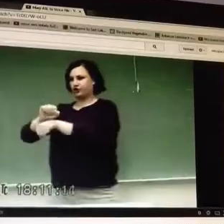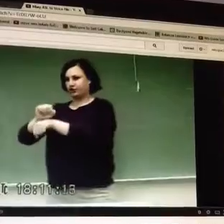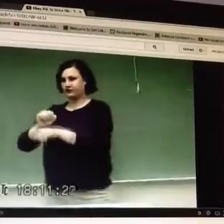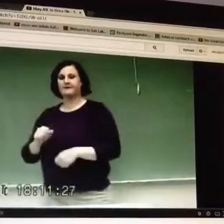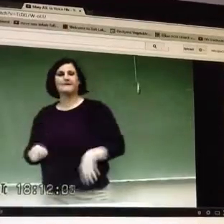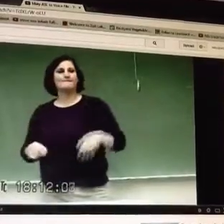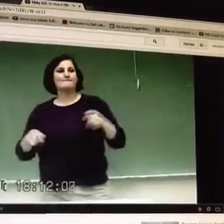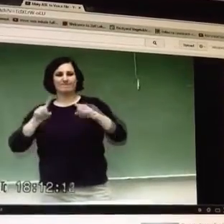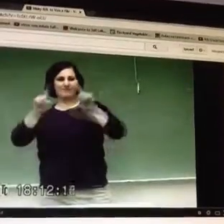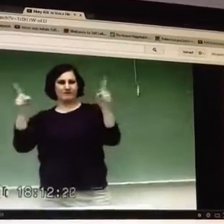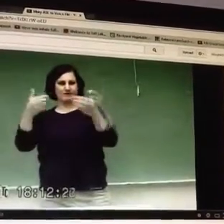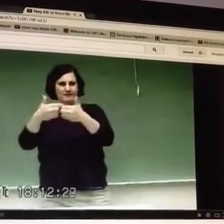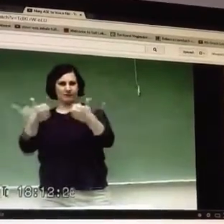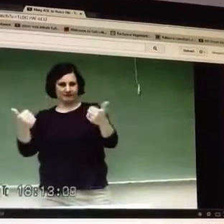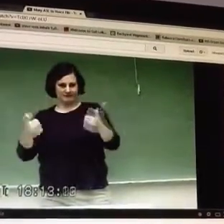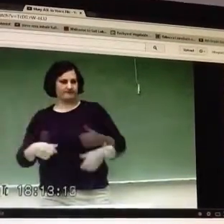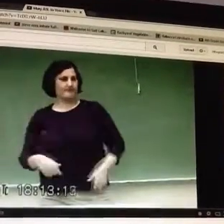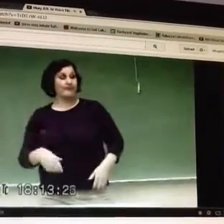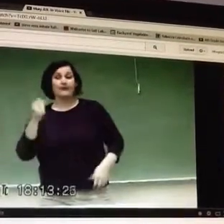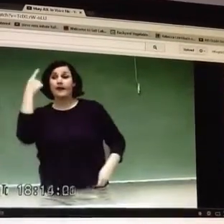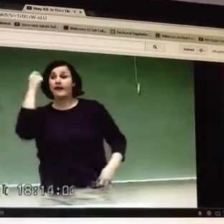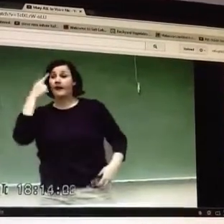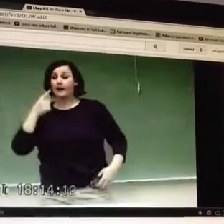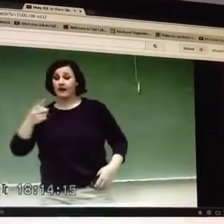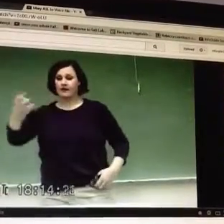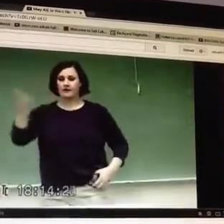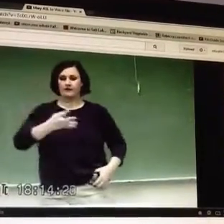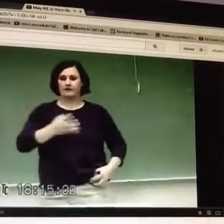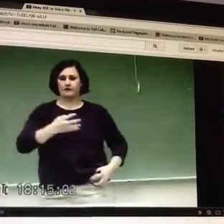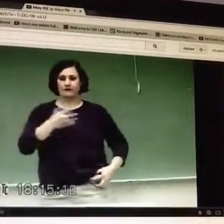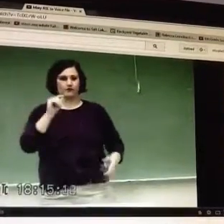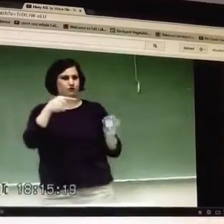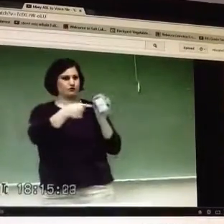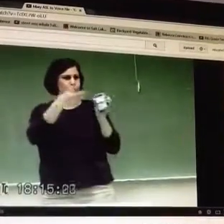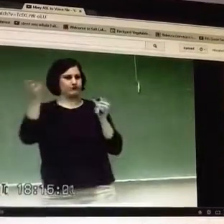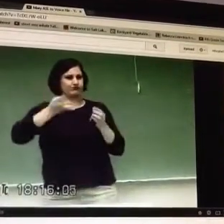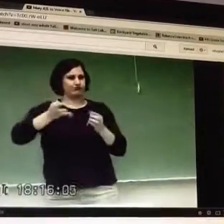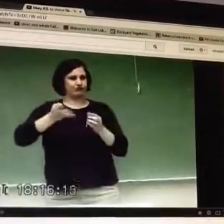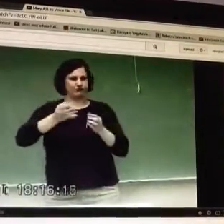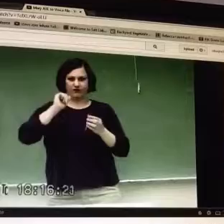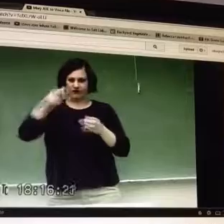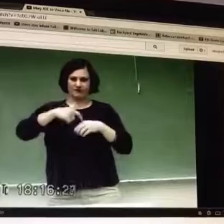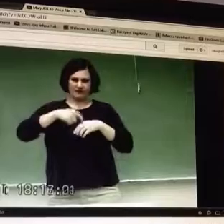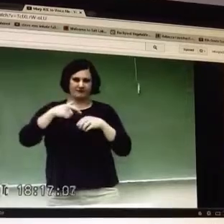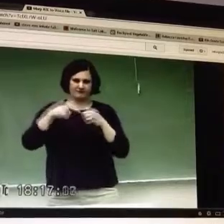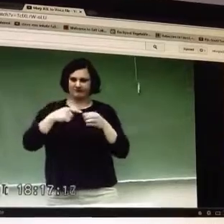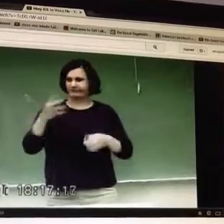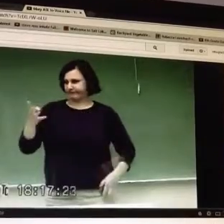So I have two outlooks, two separate ones. One is for work and one is for my personal life.